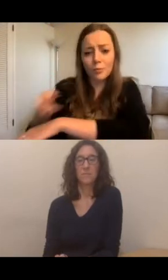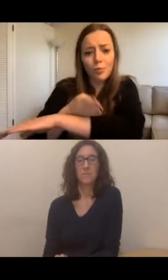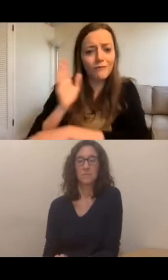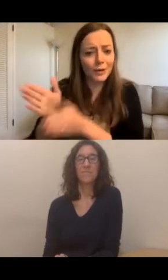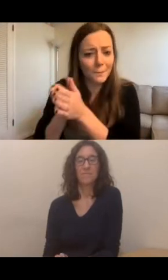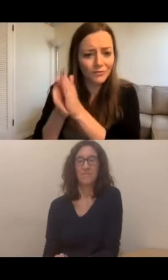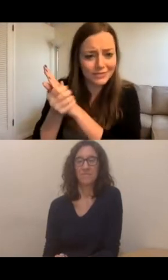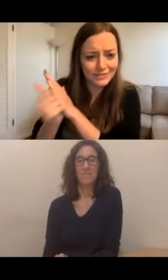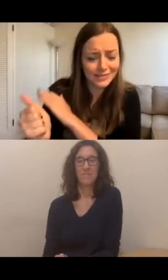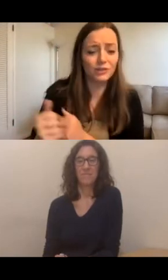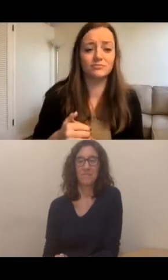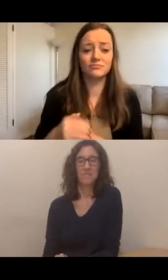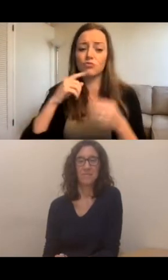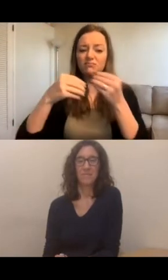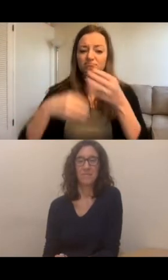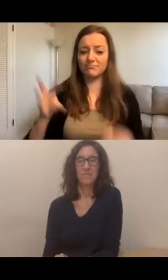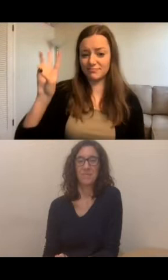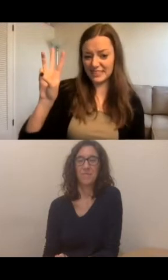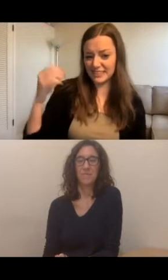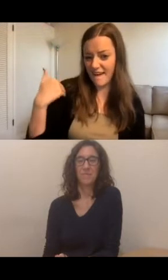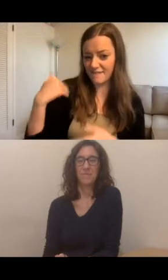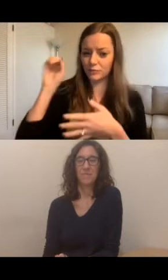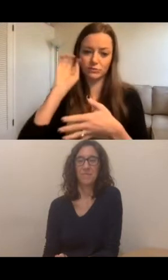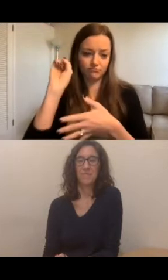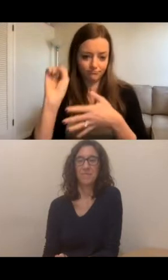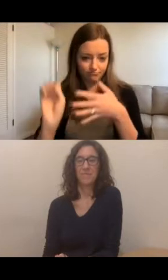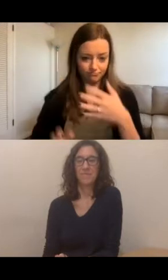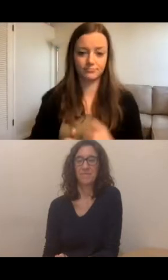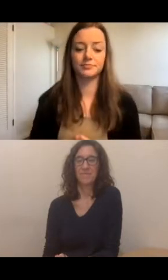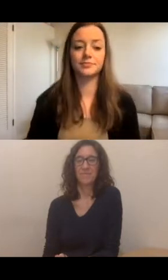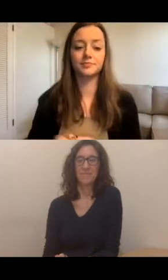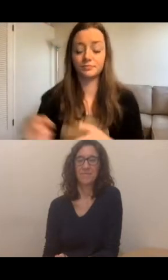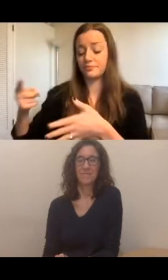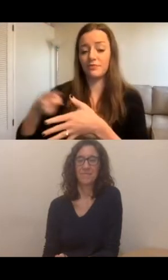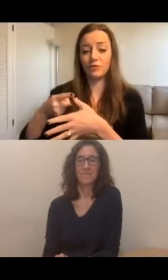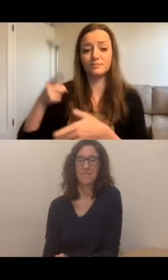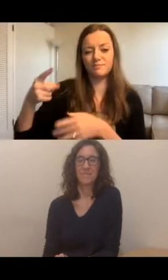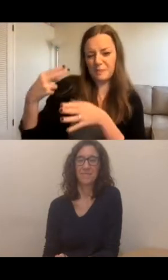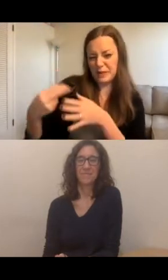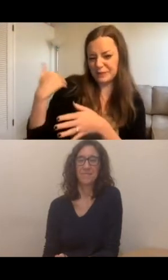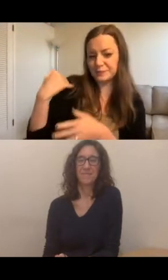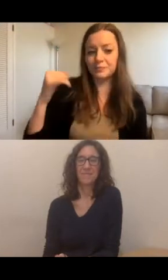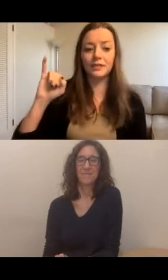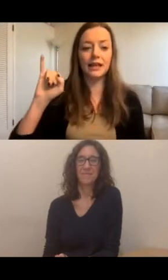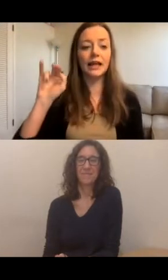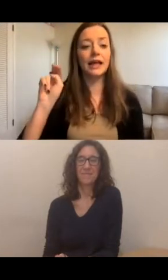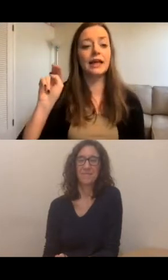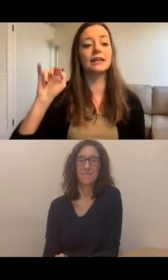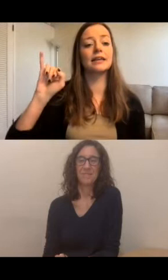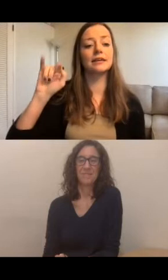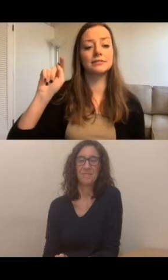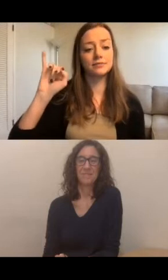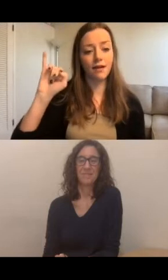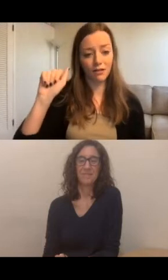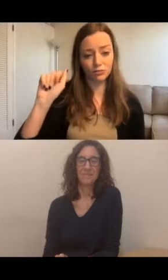their child and improve their motivation skills? Well, there will be six strategies, and I'll be discussing them. First,